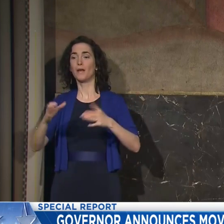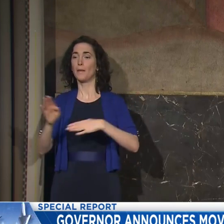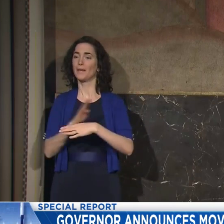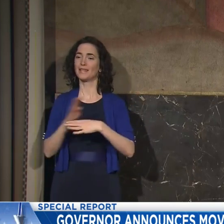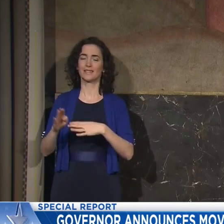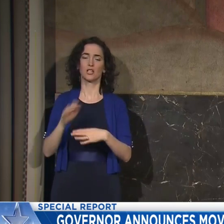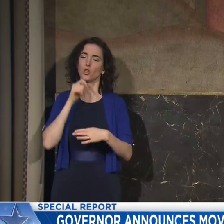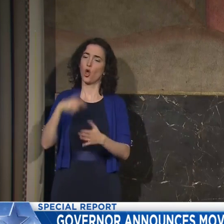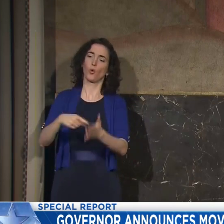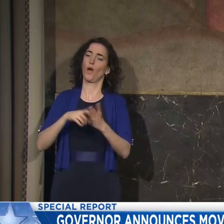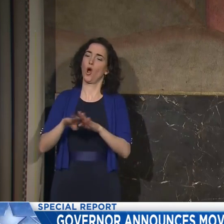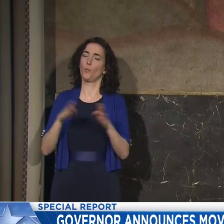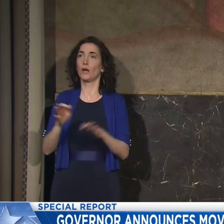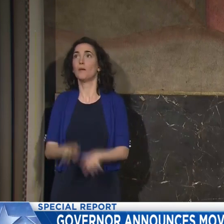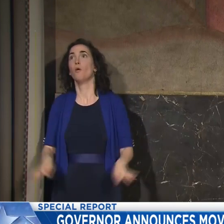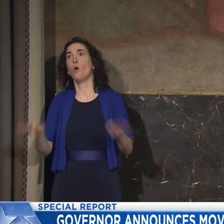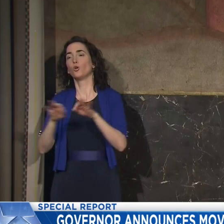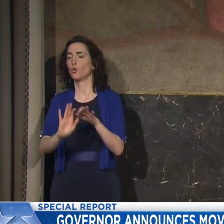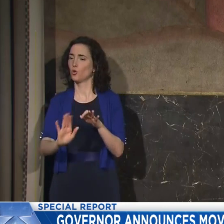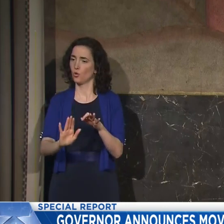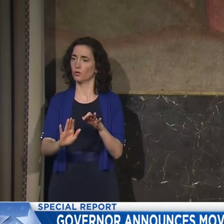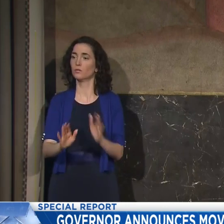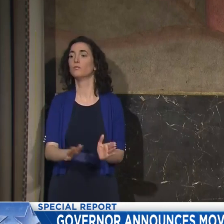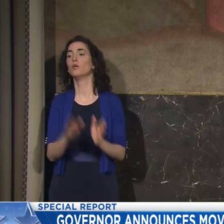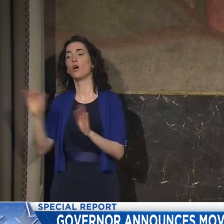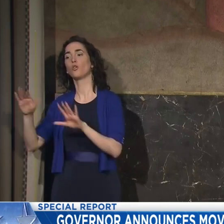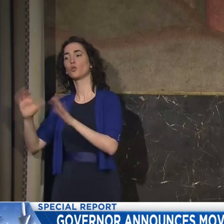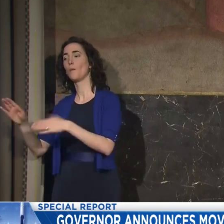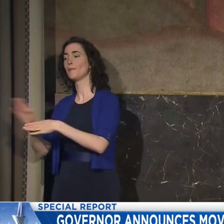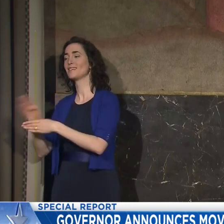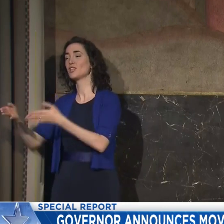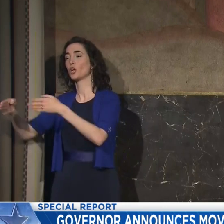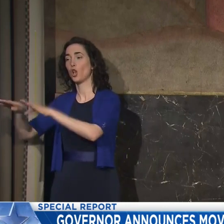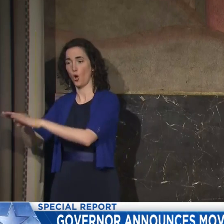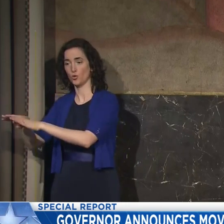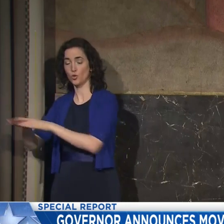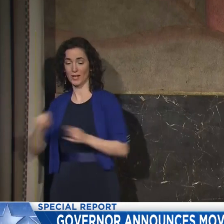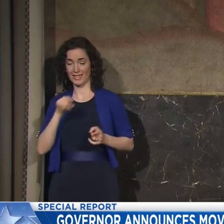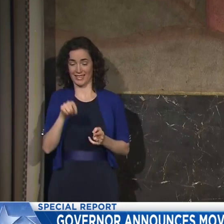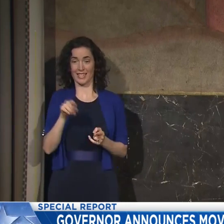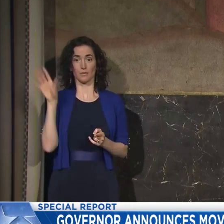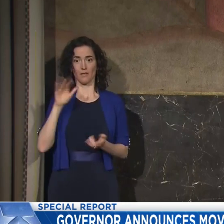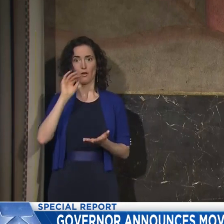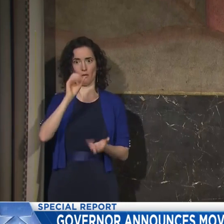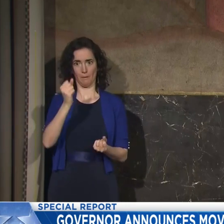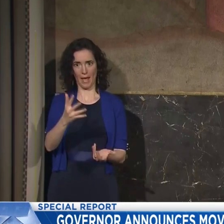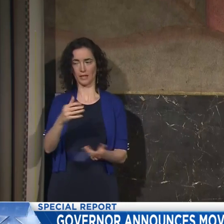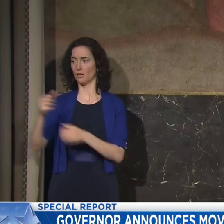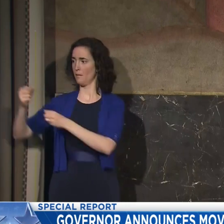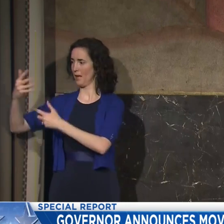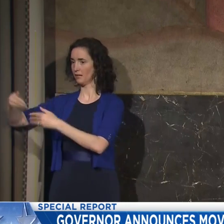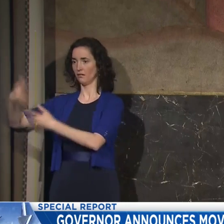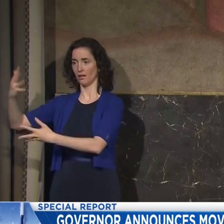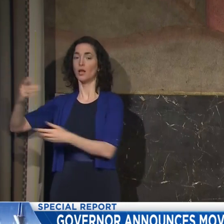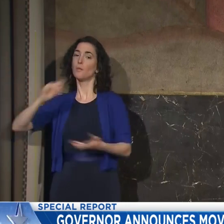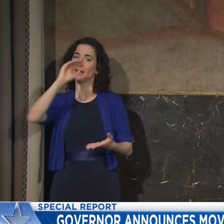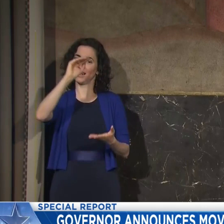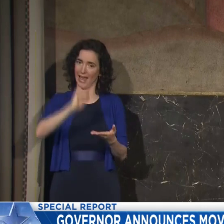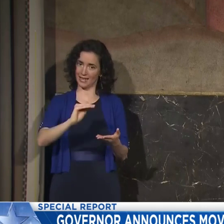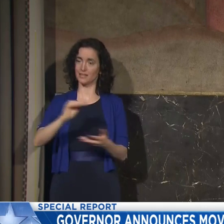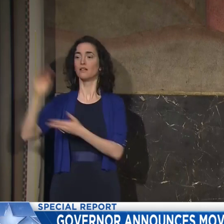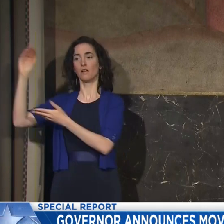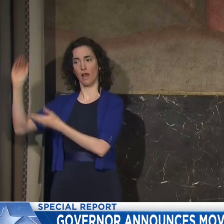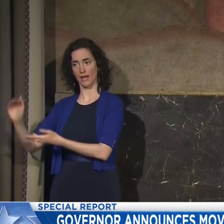third category, and those that are closed businesses. Now, there will be fewer of those, but there will still be business types that will be